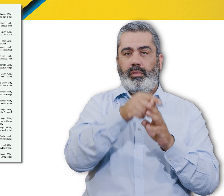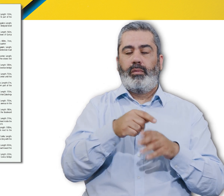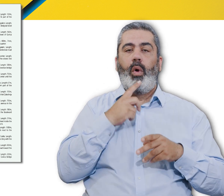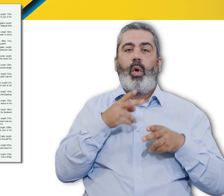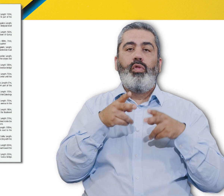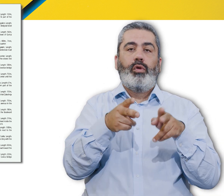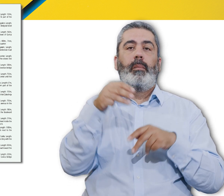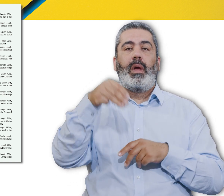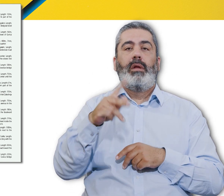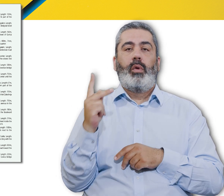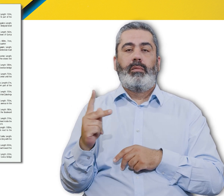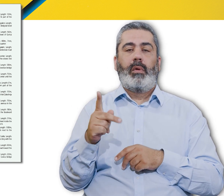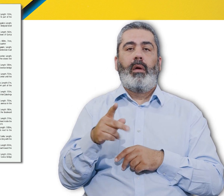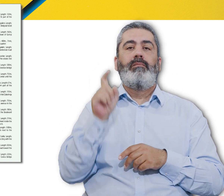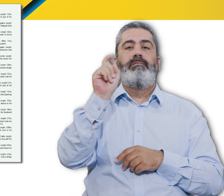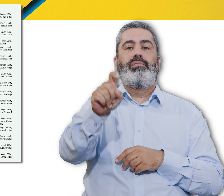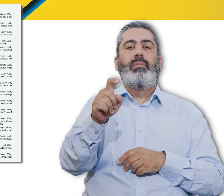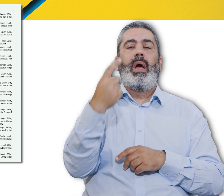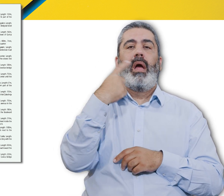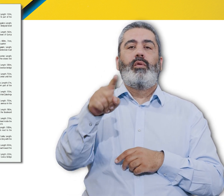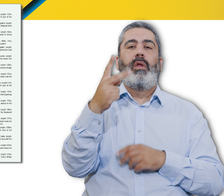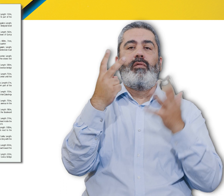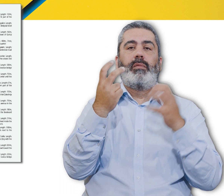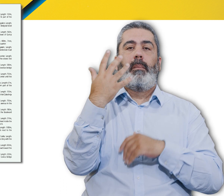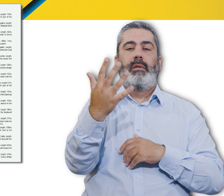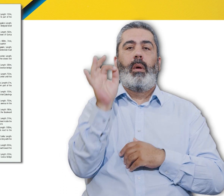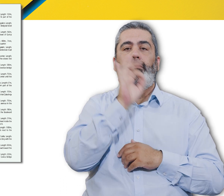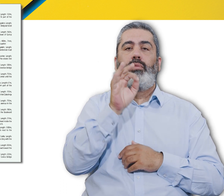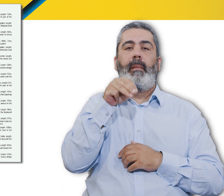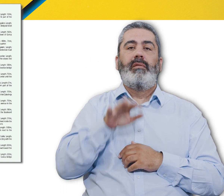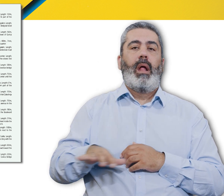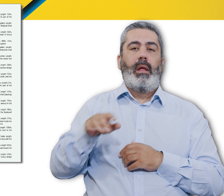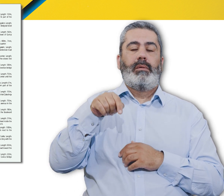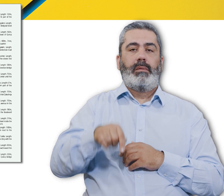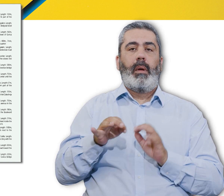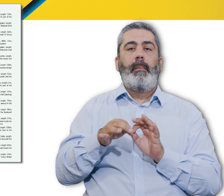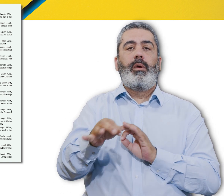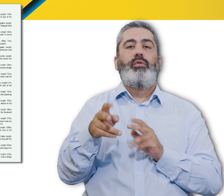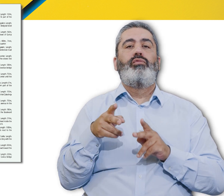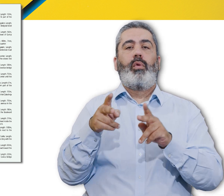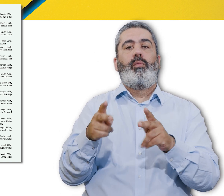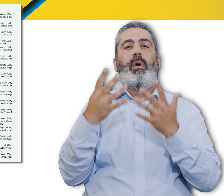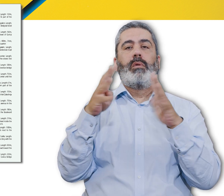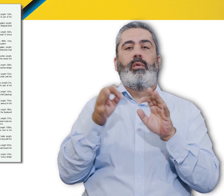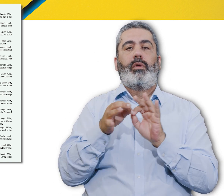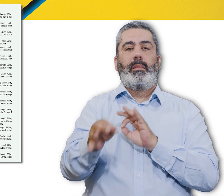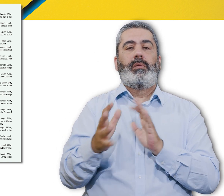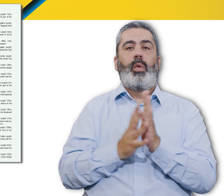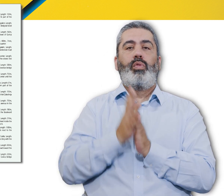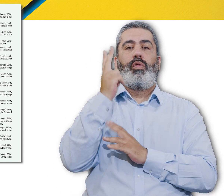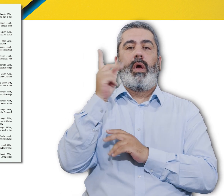road toward the castle of Burat. Jeshdasinani Street number 200, area, city centre,